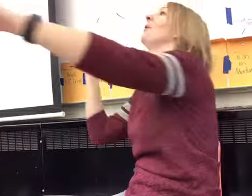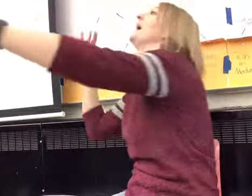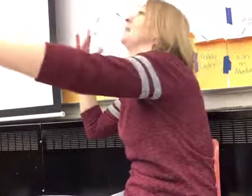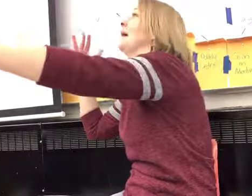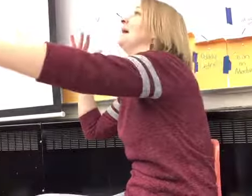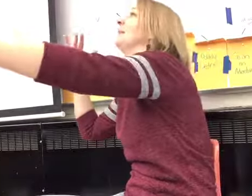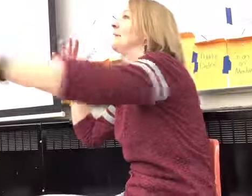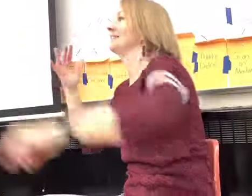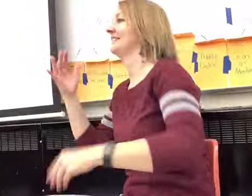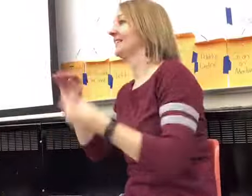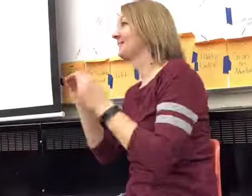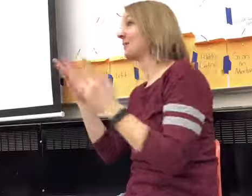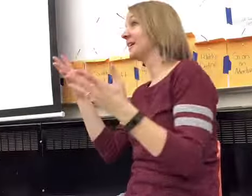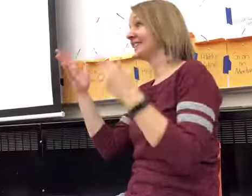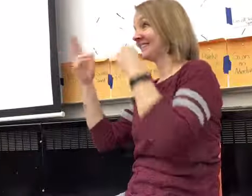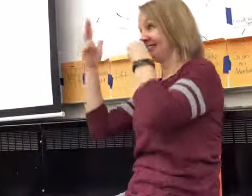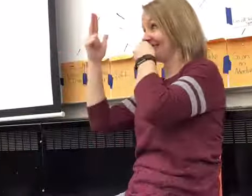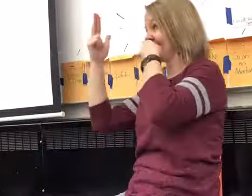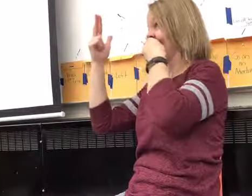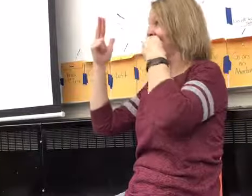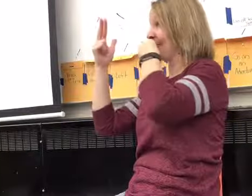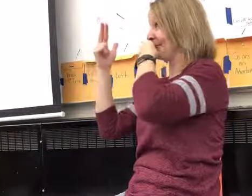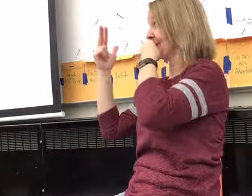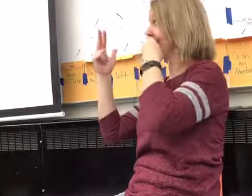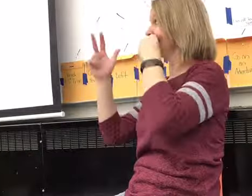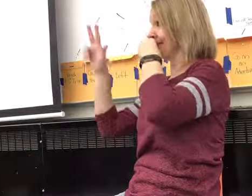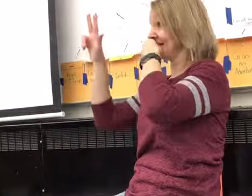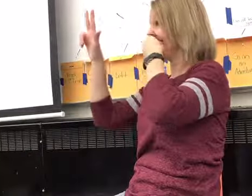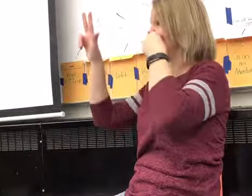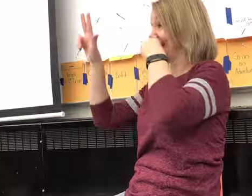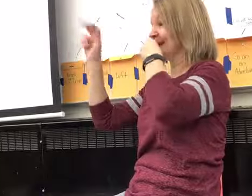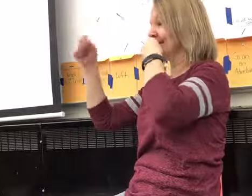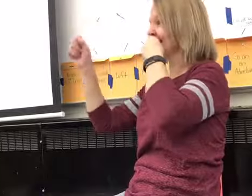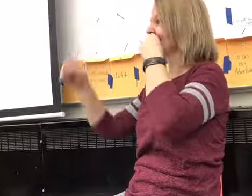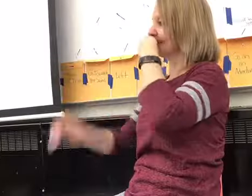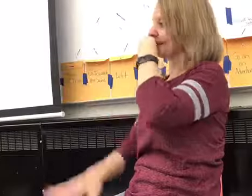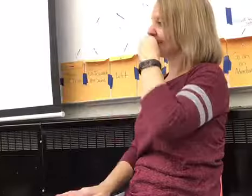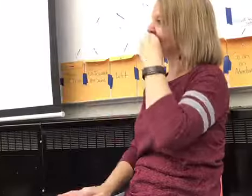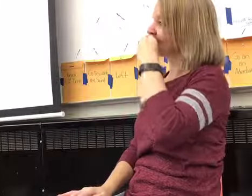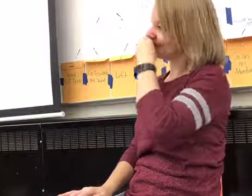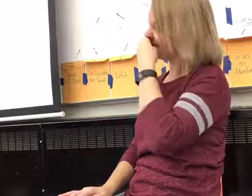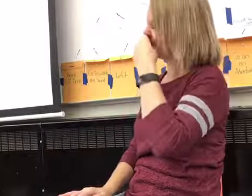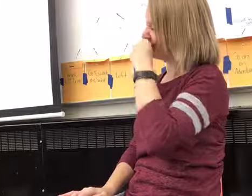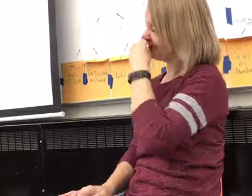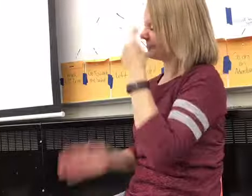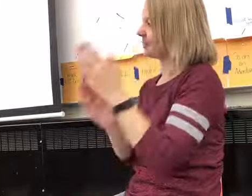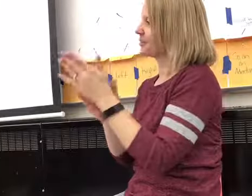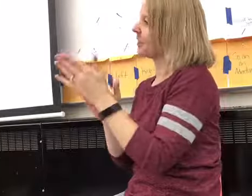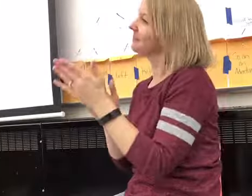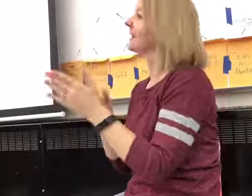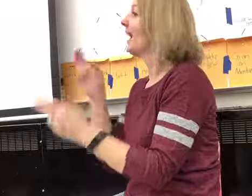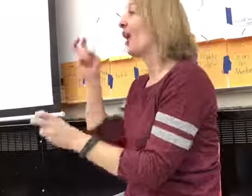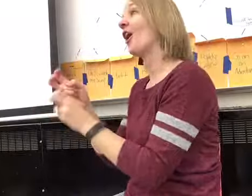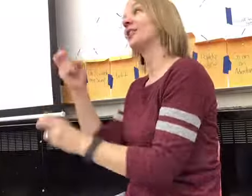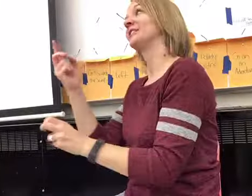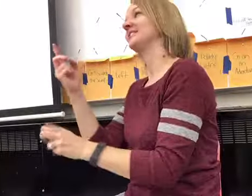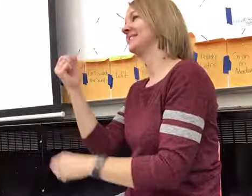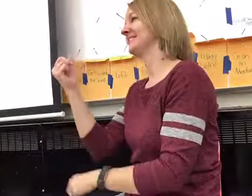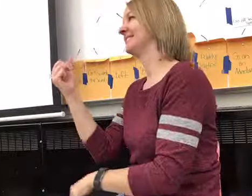Okay, what is it? Okay, it is 3. 3. Good job. Okay, this one's the hardest one. If